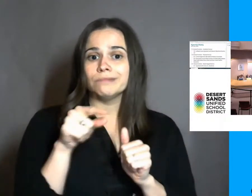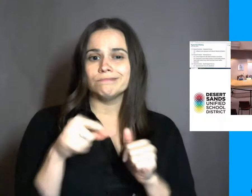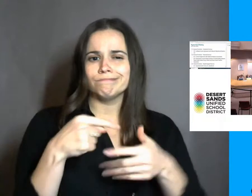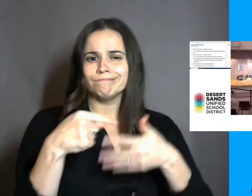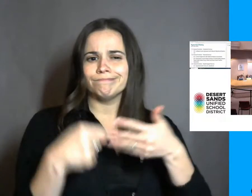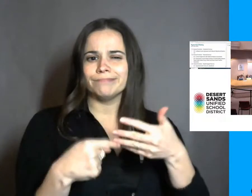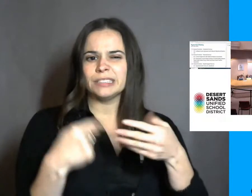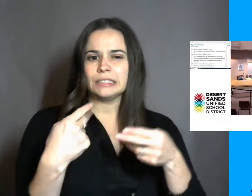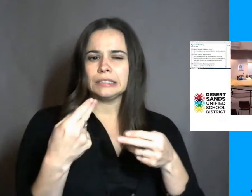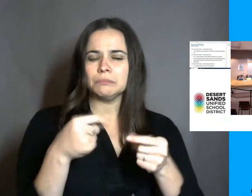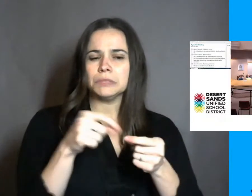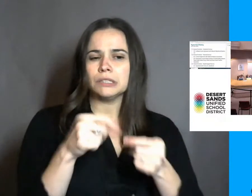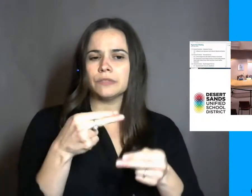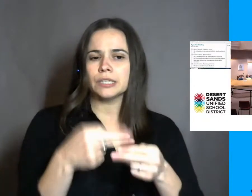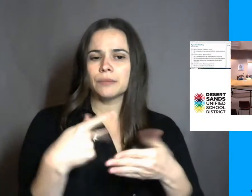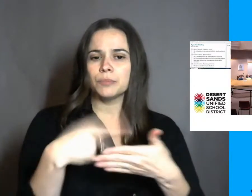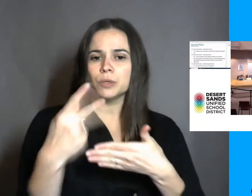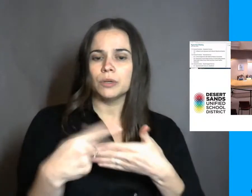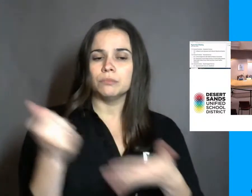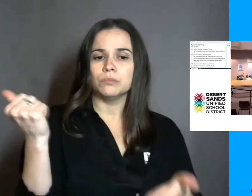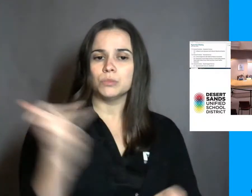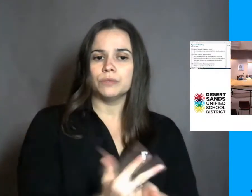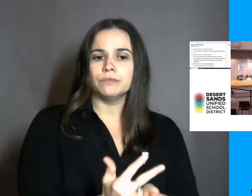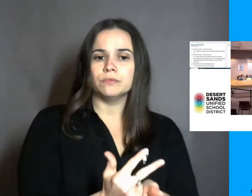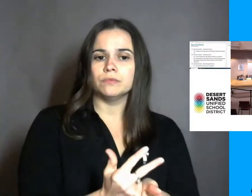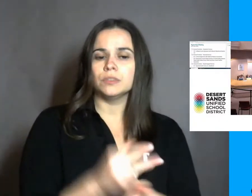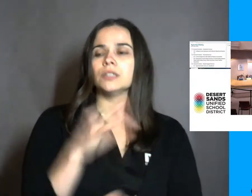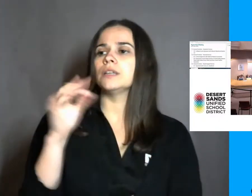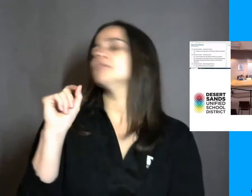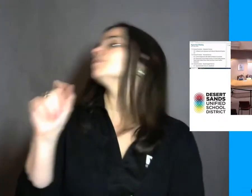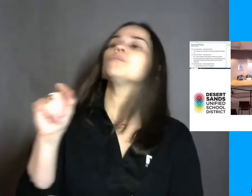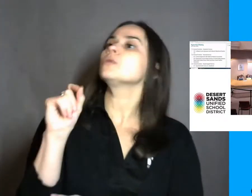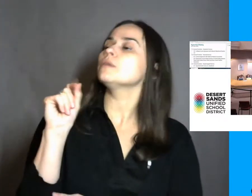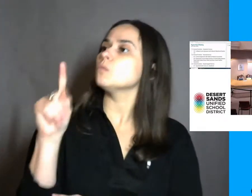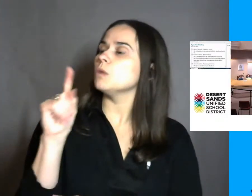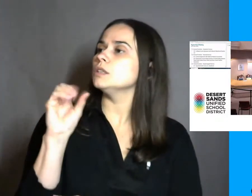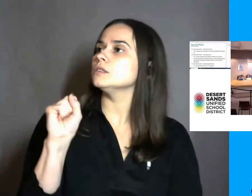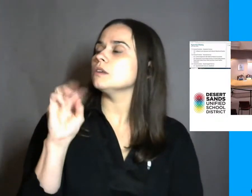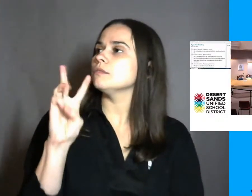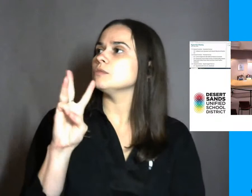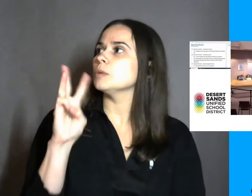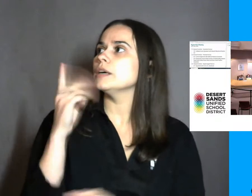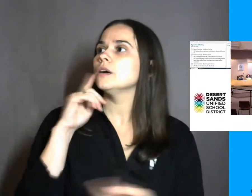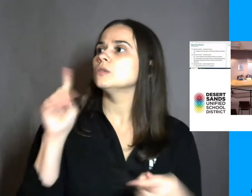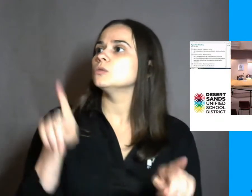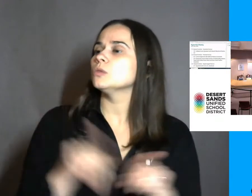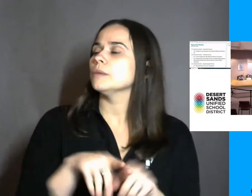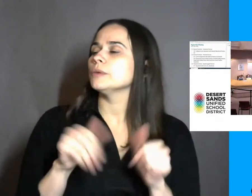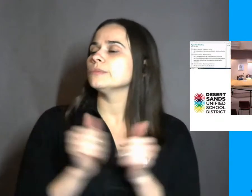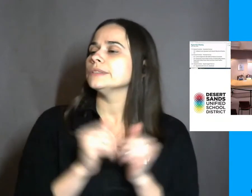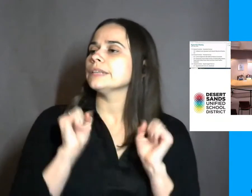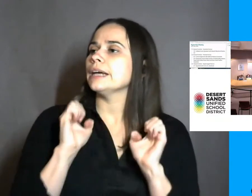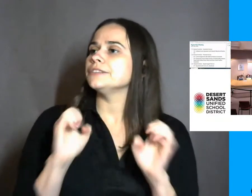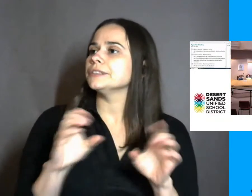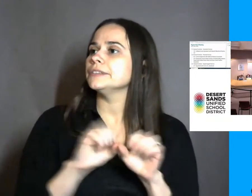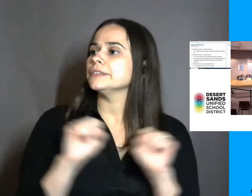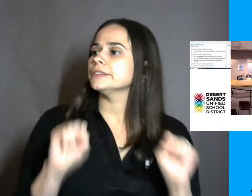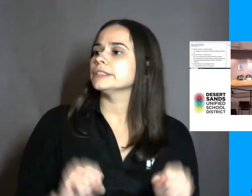Systems, LLC? Approve 19.1 software agreement with EduPoint Educational Systems. Is there a